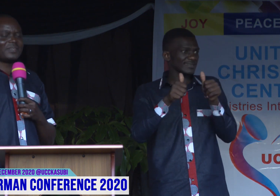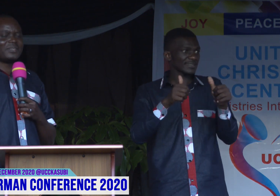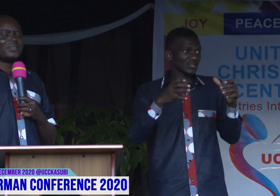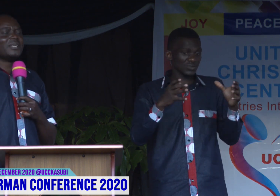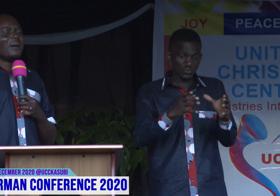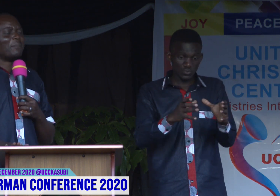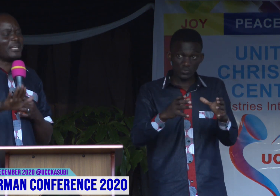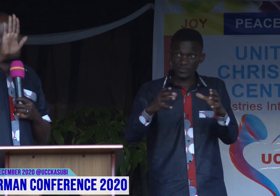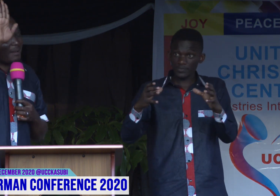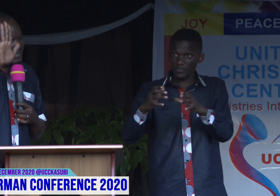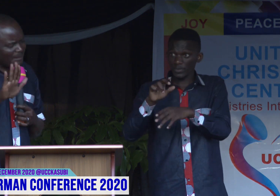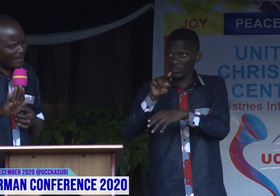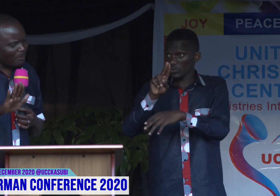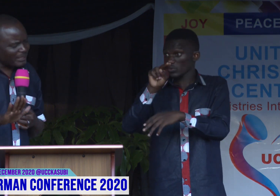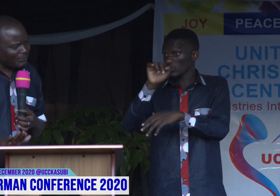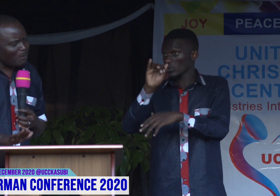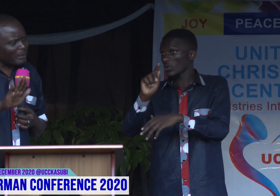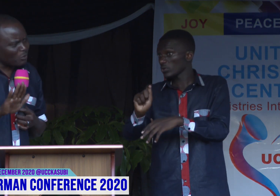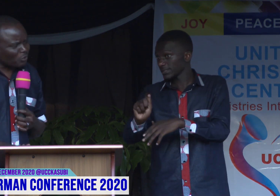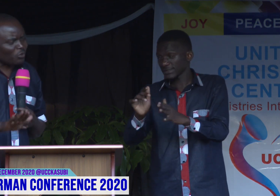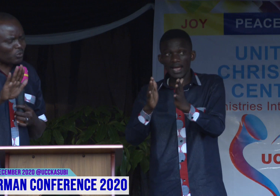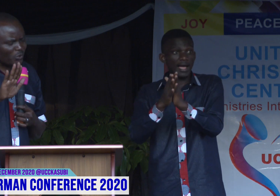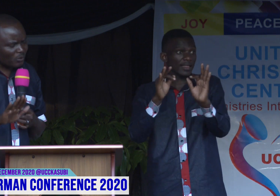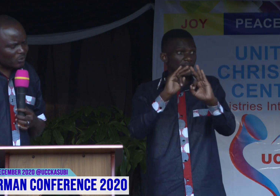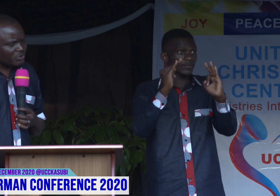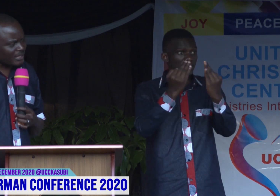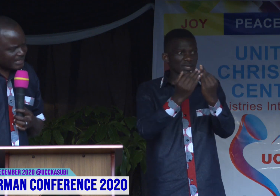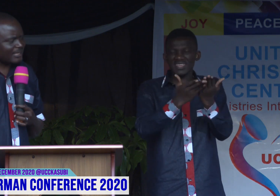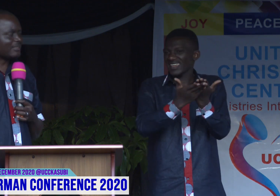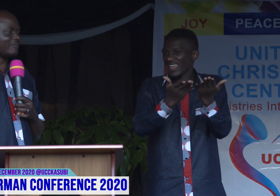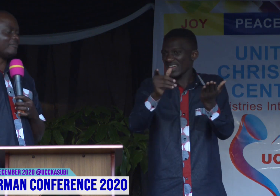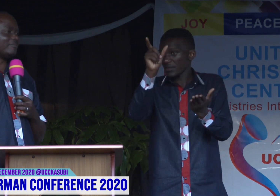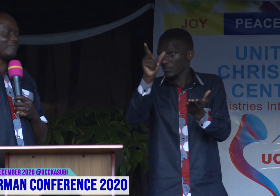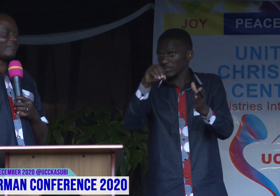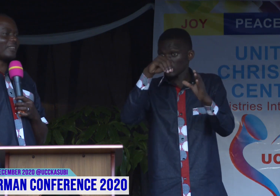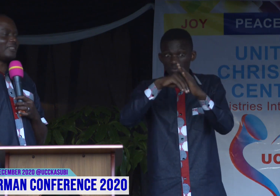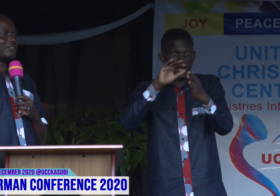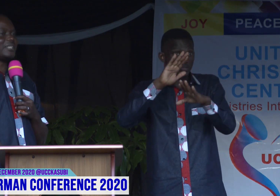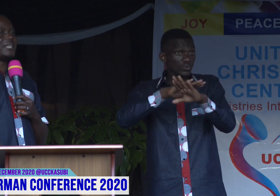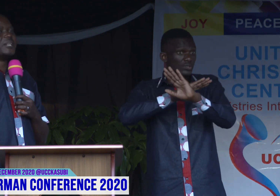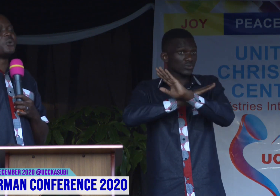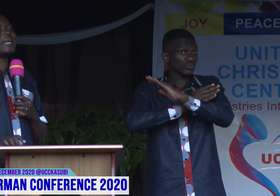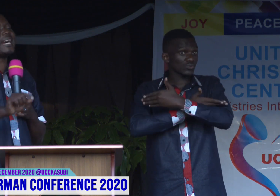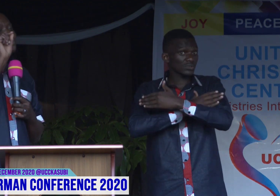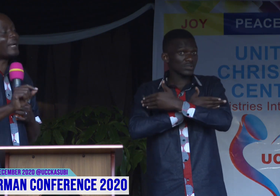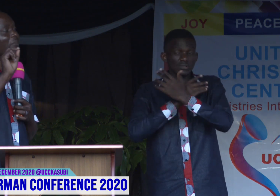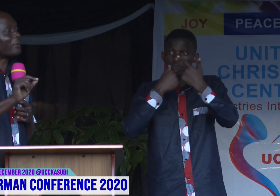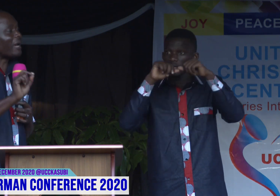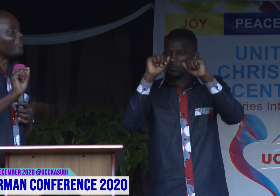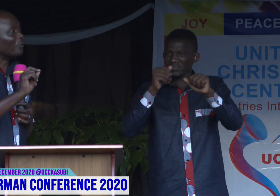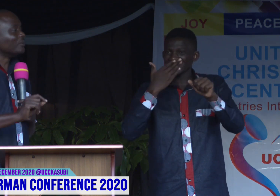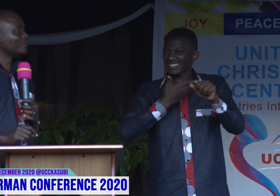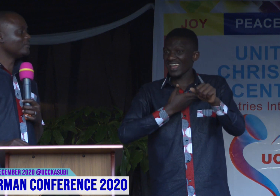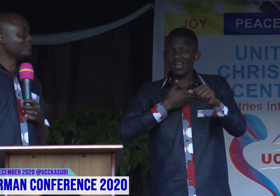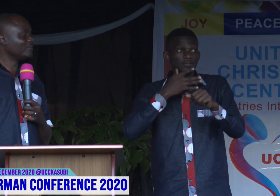want every unit, buli family, buli muntu ku UCC, every member at UCC, tuberenga tubale